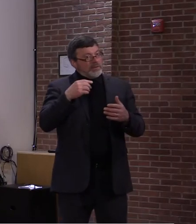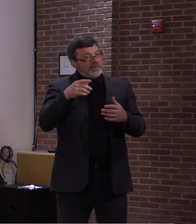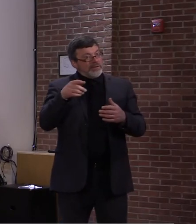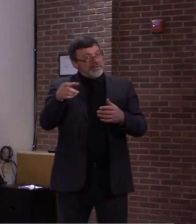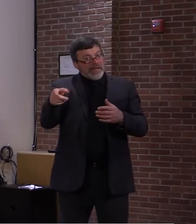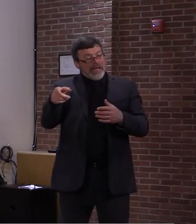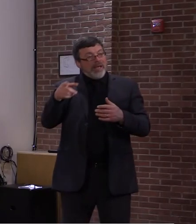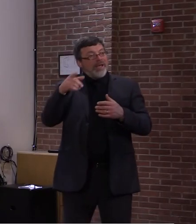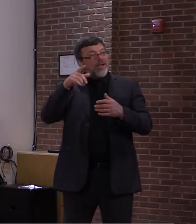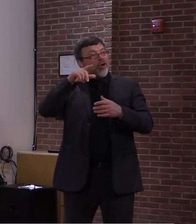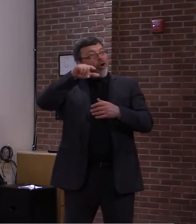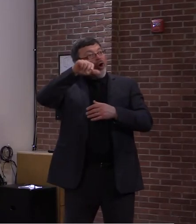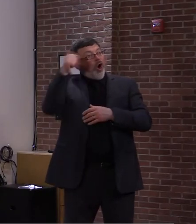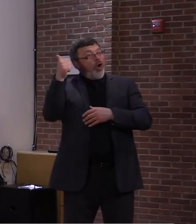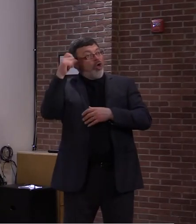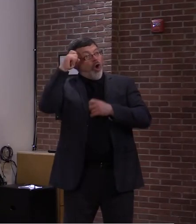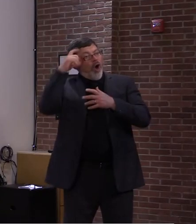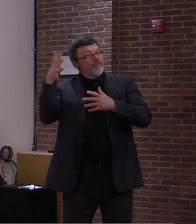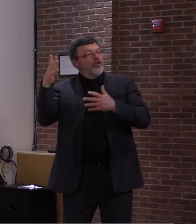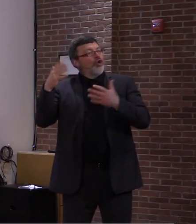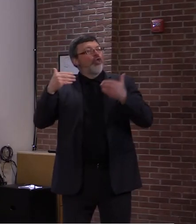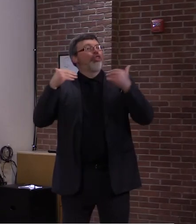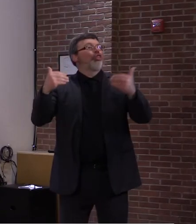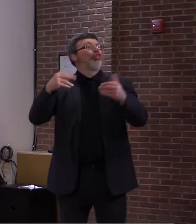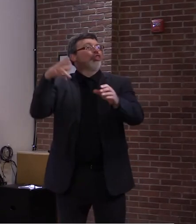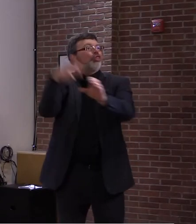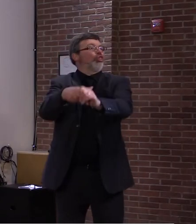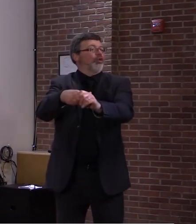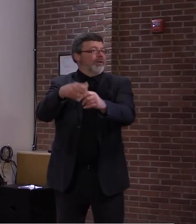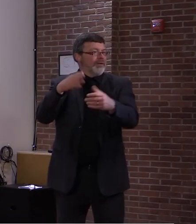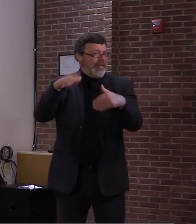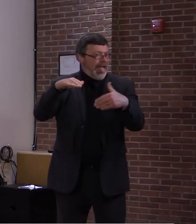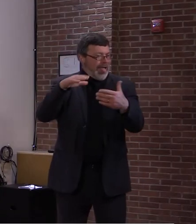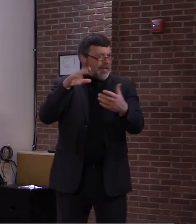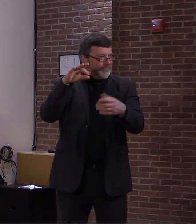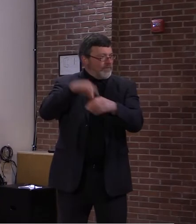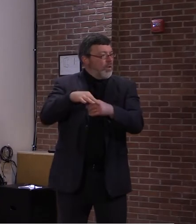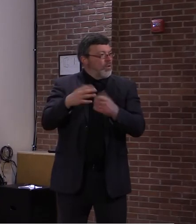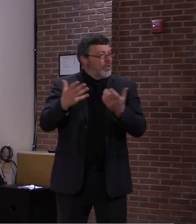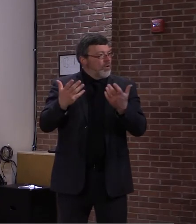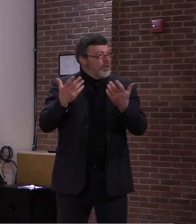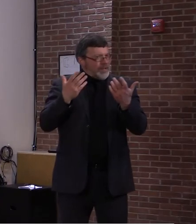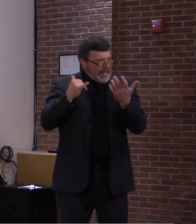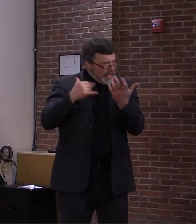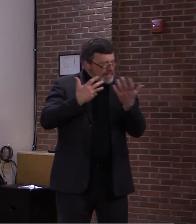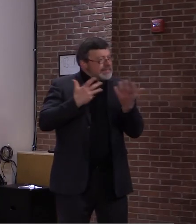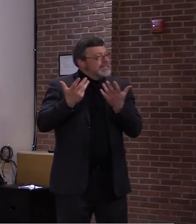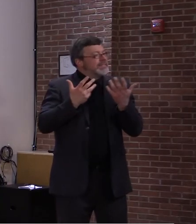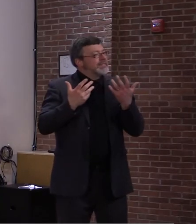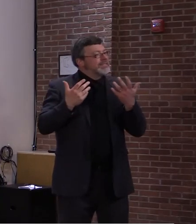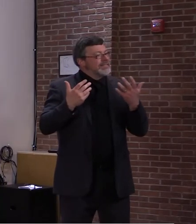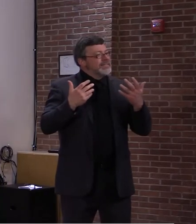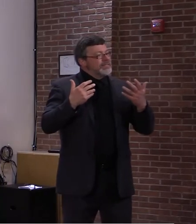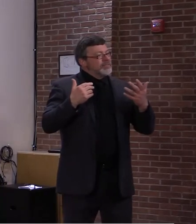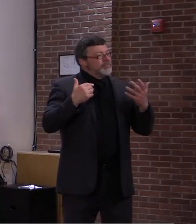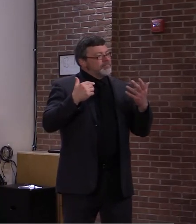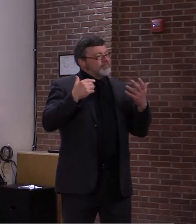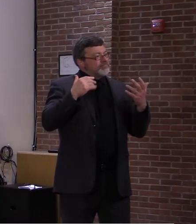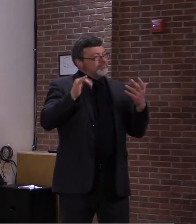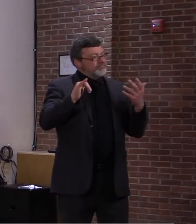go back to, as you might recall, last year when we received the